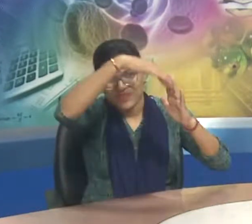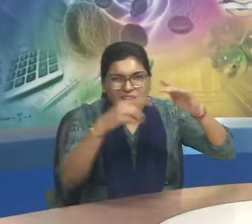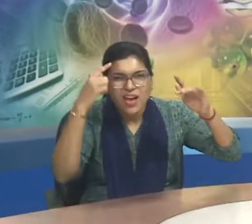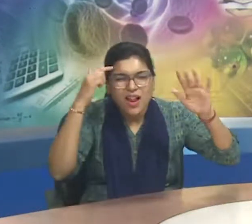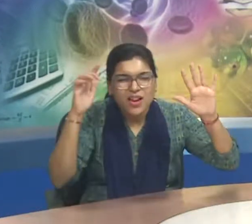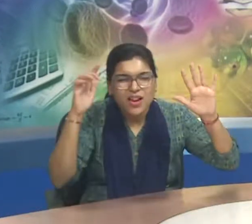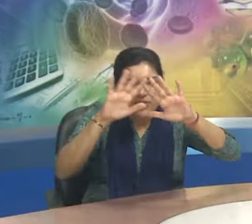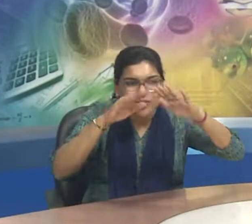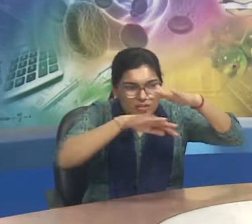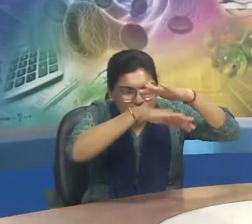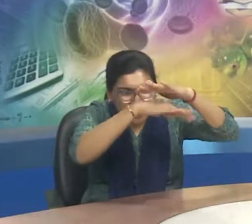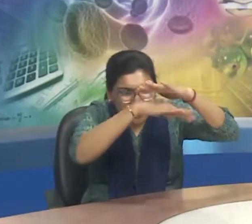Caves.